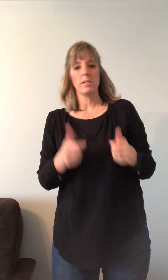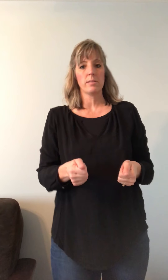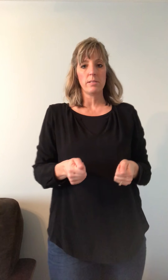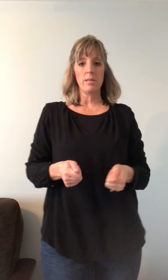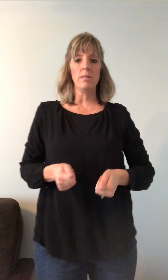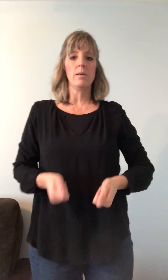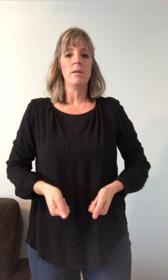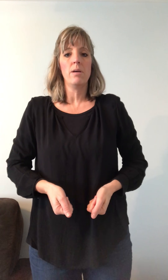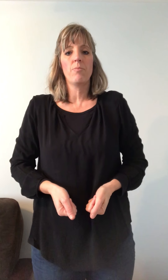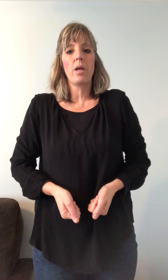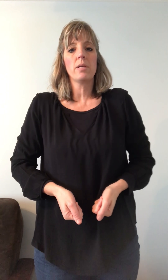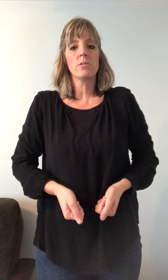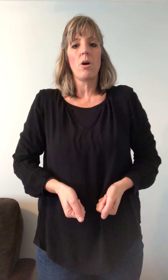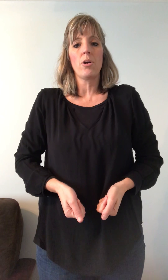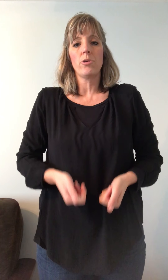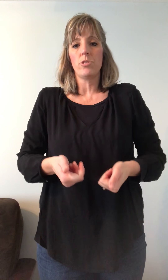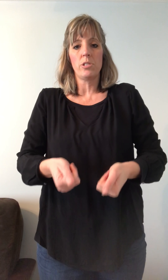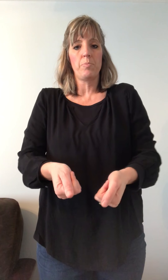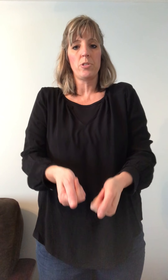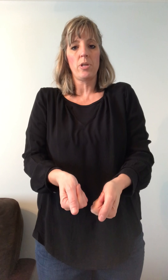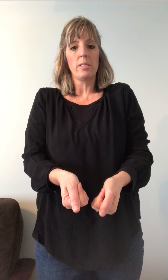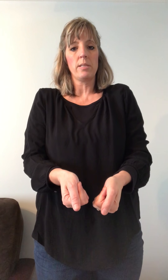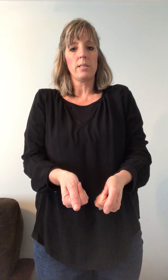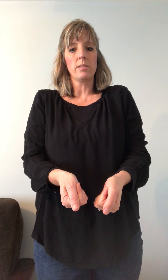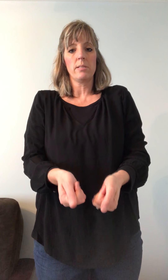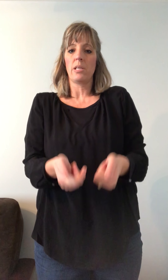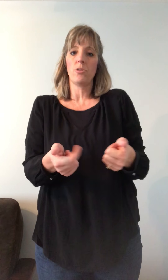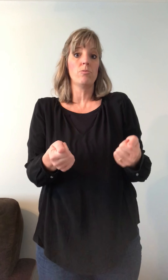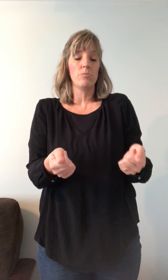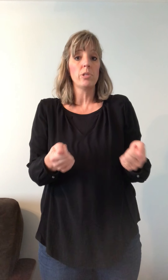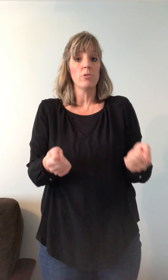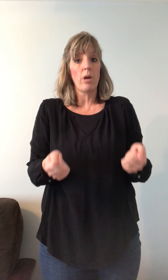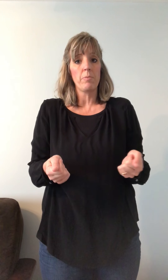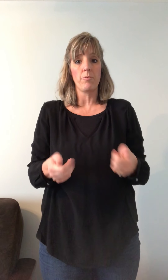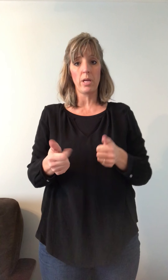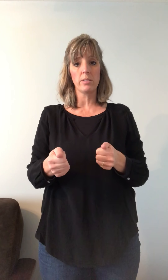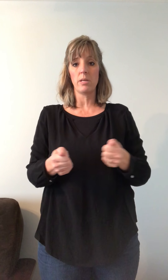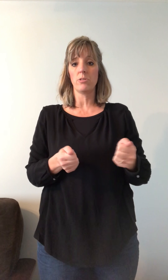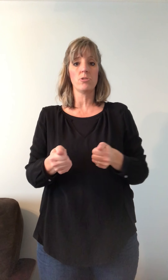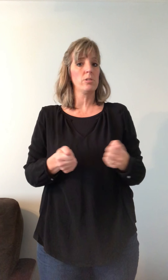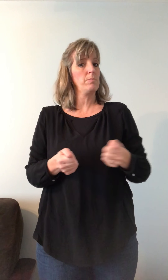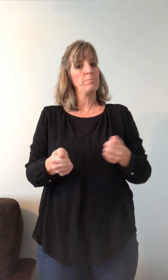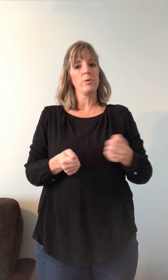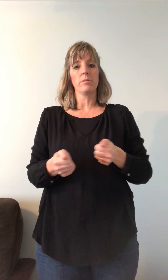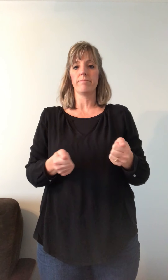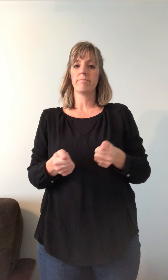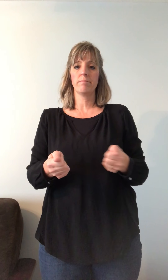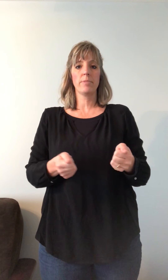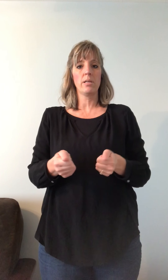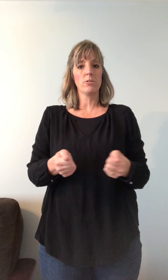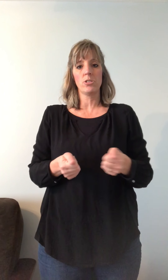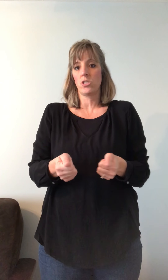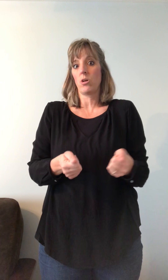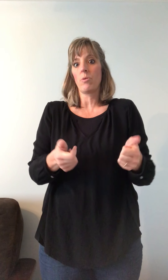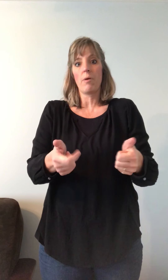reins. Reins are, you just put your hands like this, when you grab the reins, and you just follow rein, or just show however